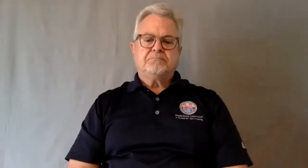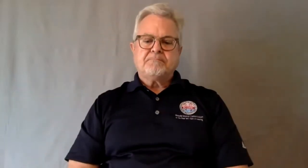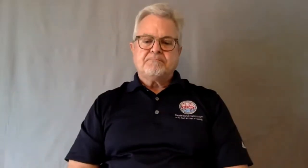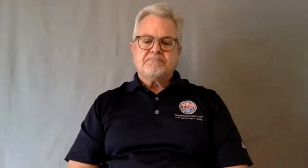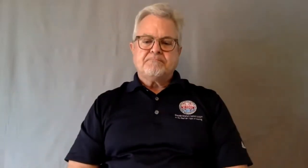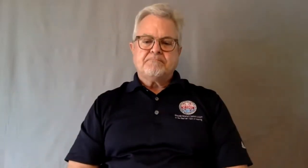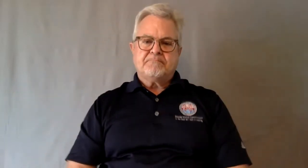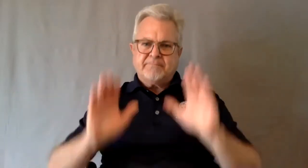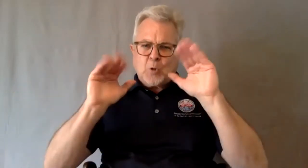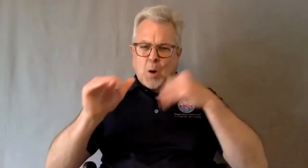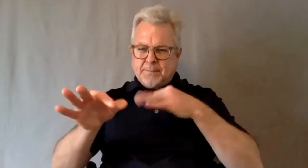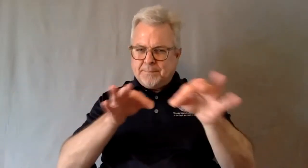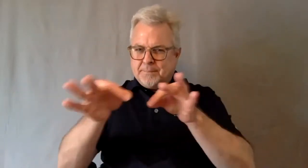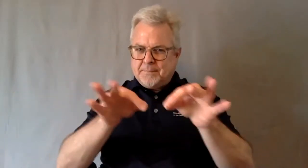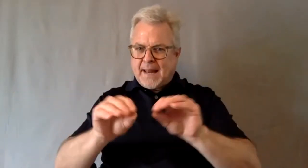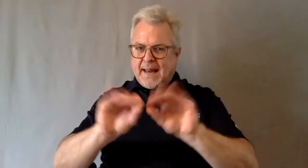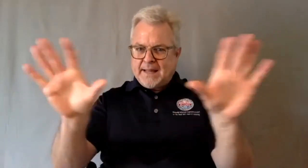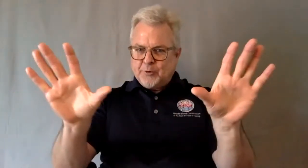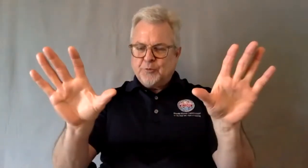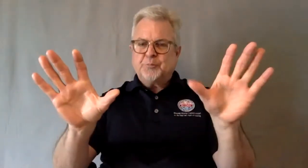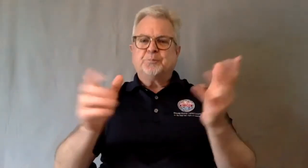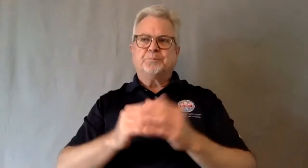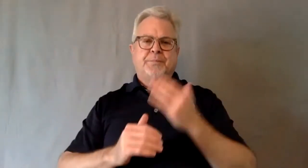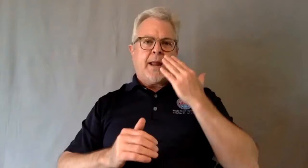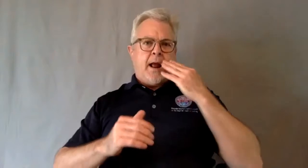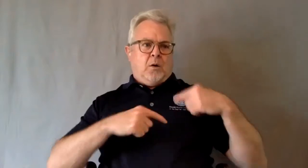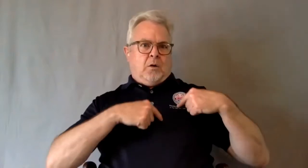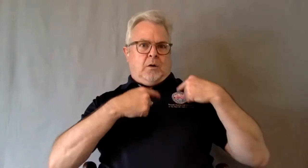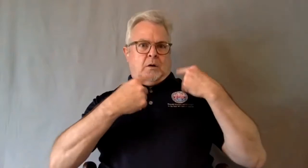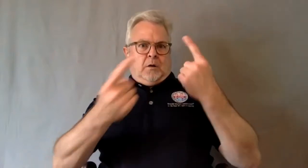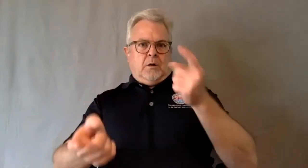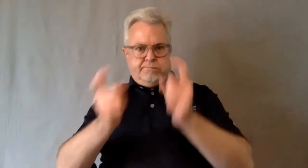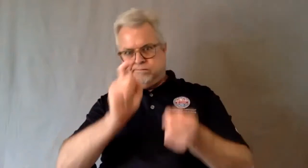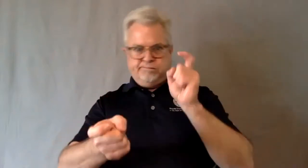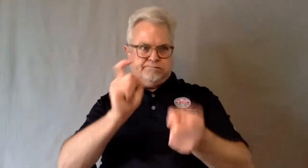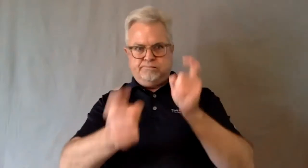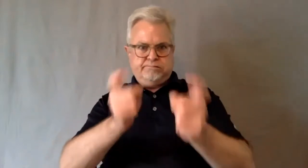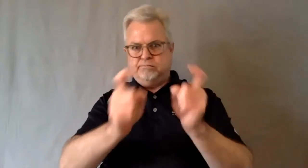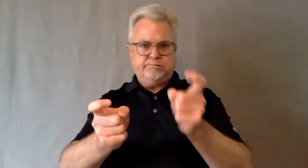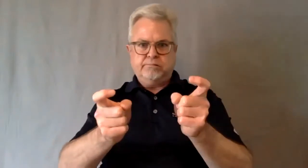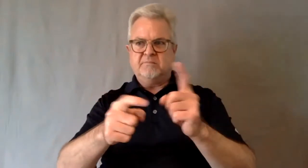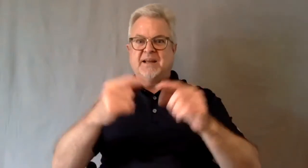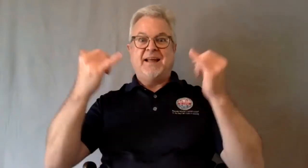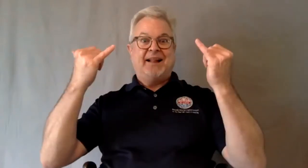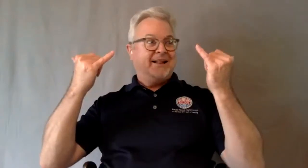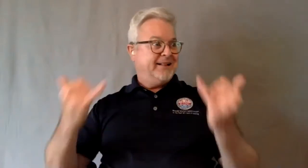take that and mull it over. Hopefully I've explained this clearly. I know that there have been a lot of